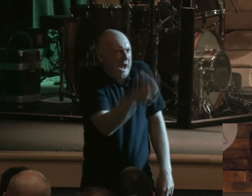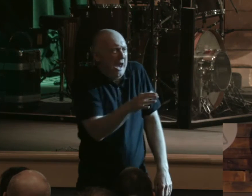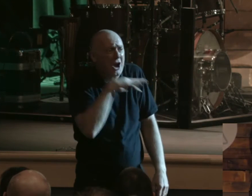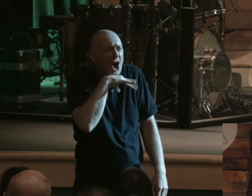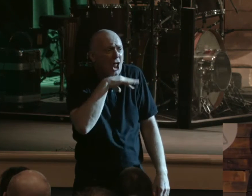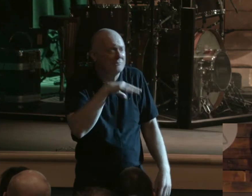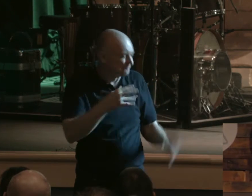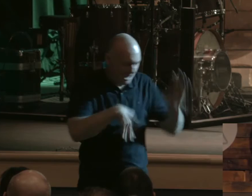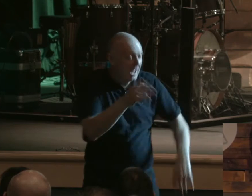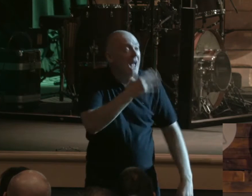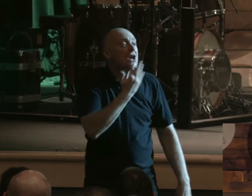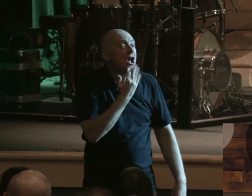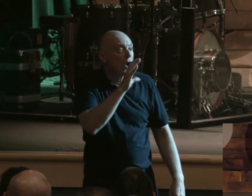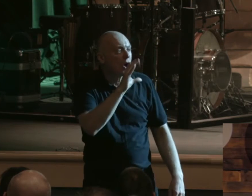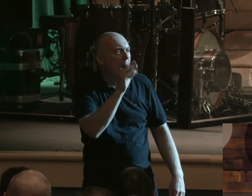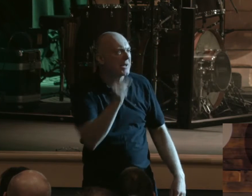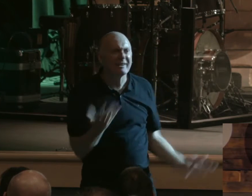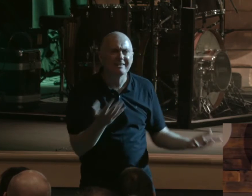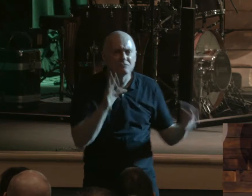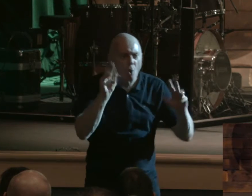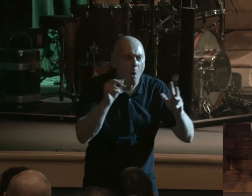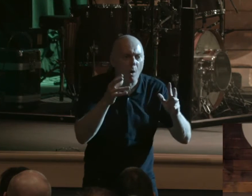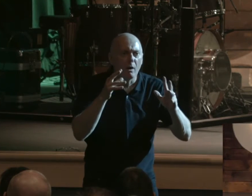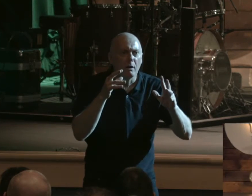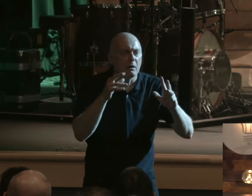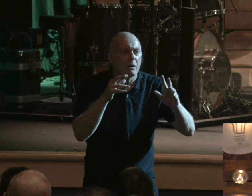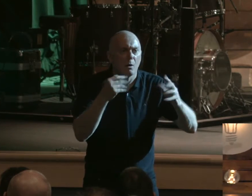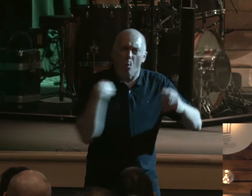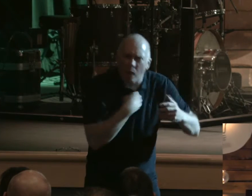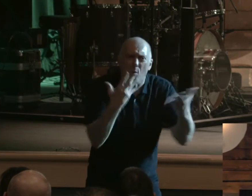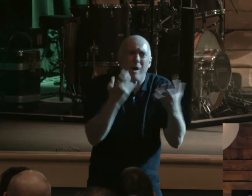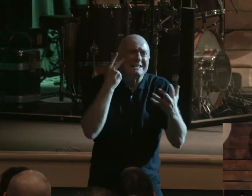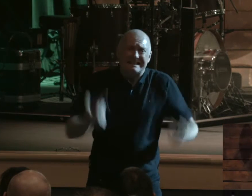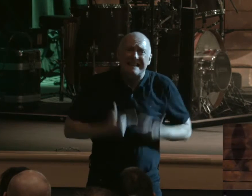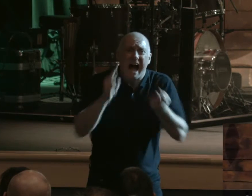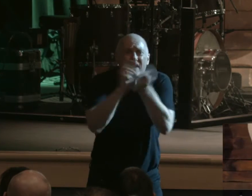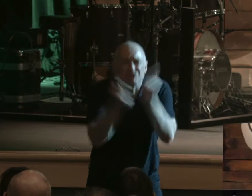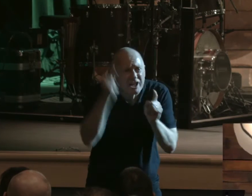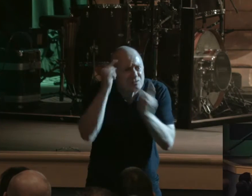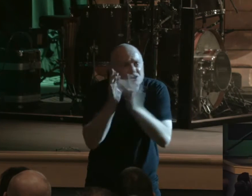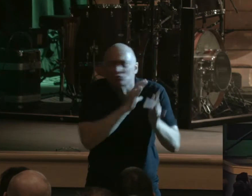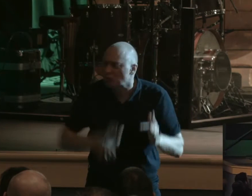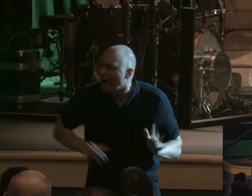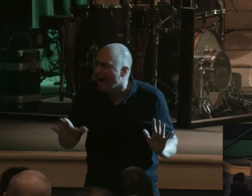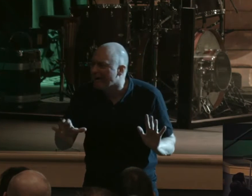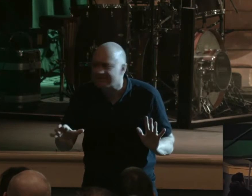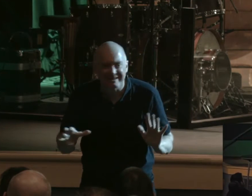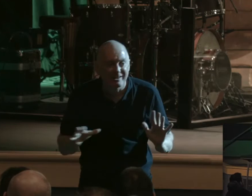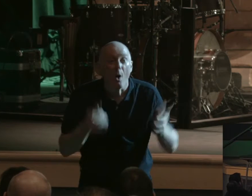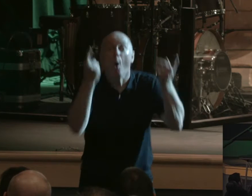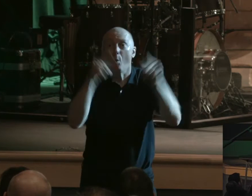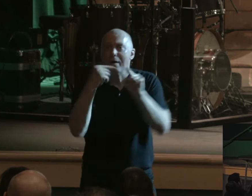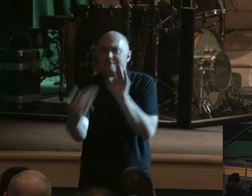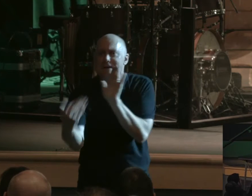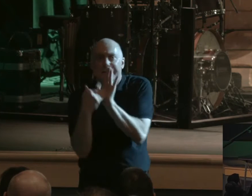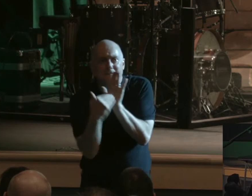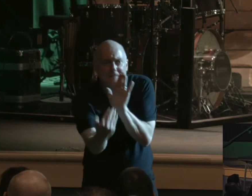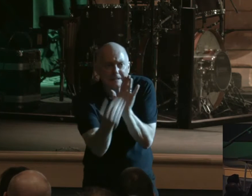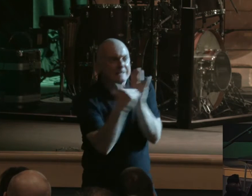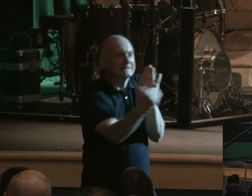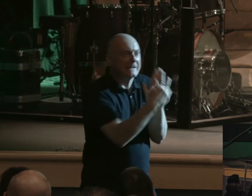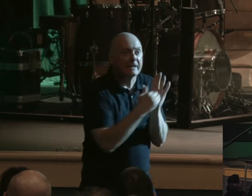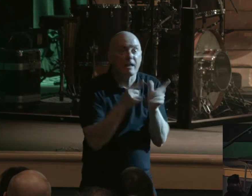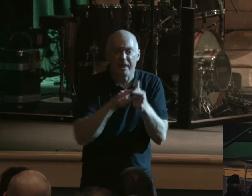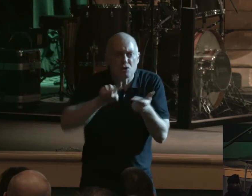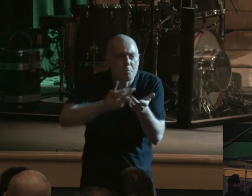color of the carpet. They have carpet at all. They're just trying to see lives changed for the gospel of Jesus Christ. It's the opposition that brings